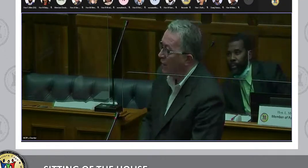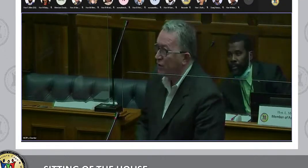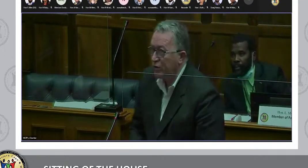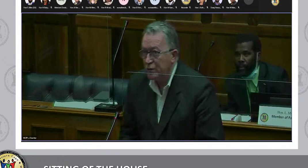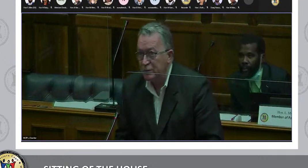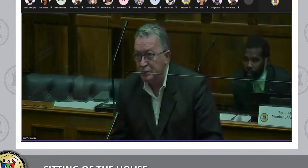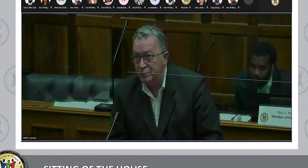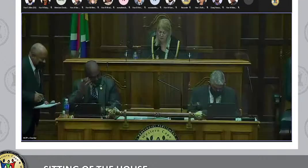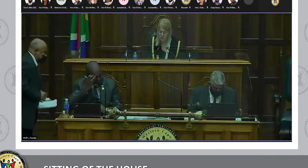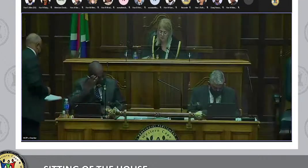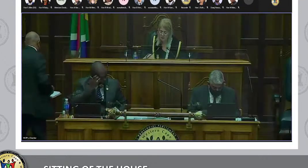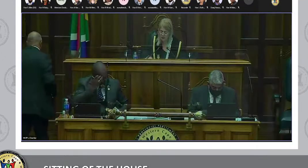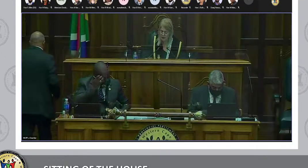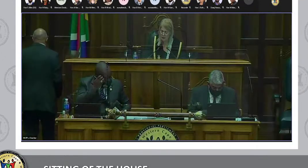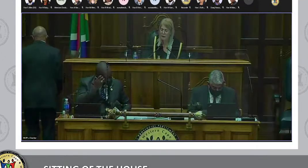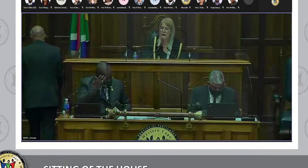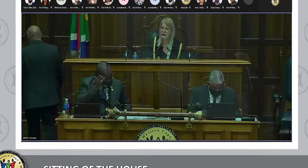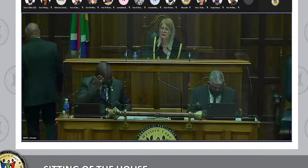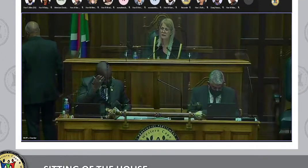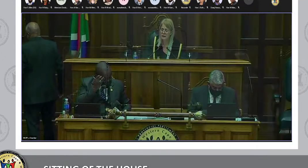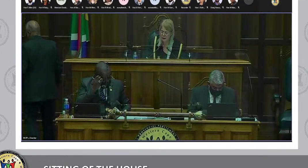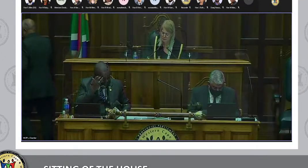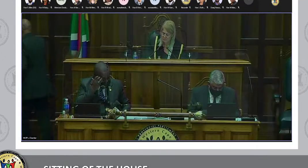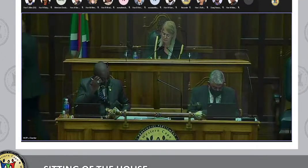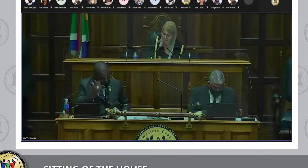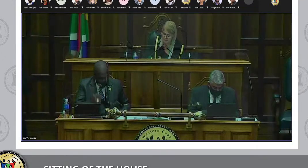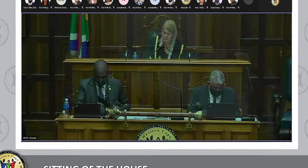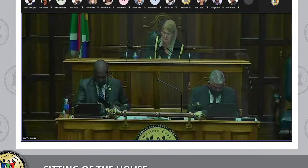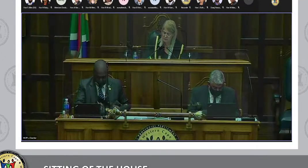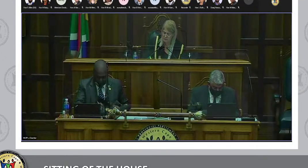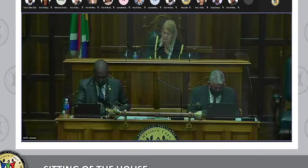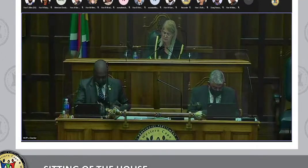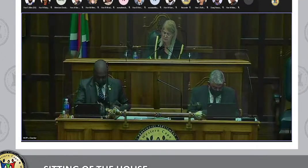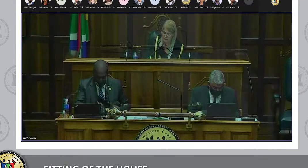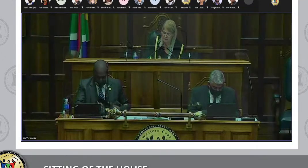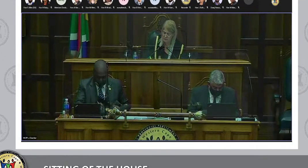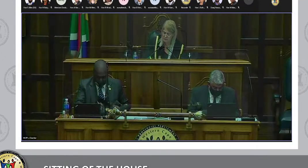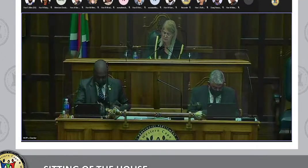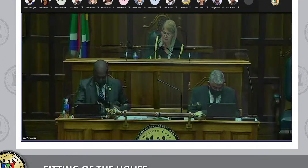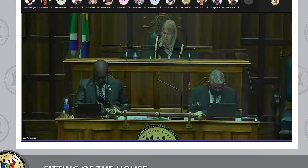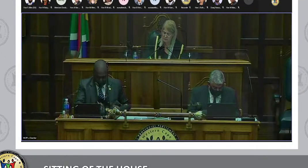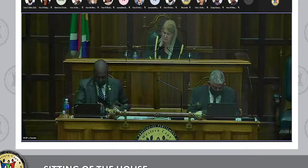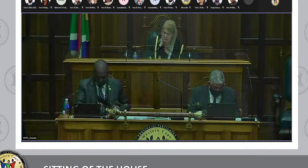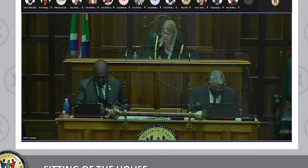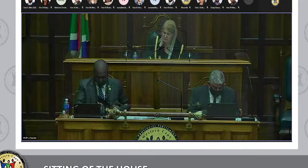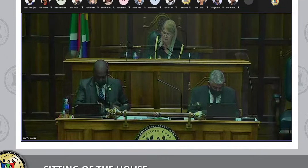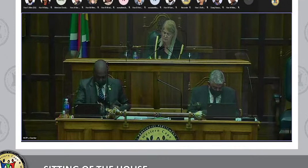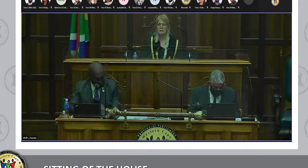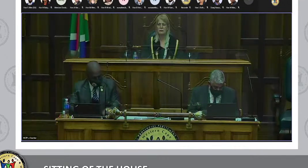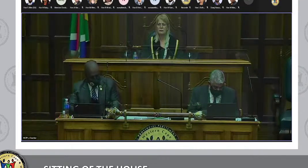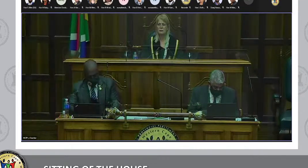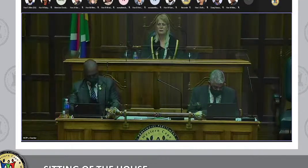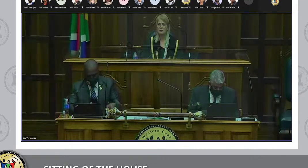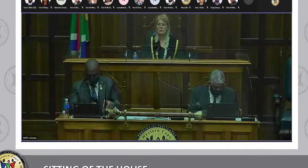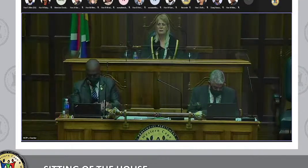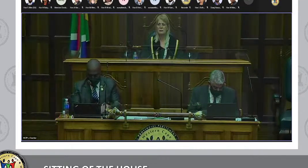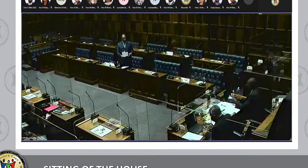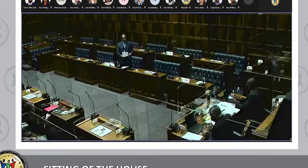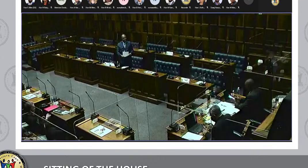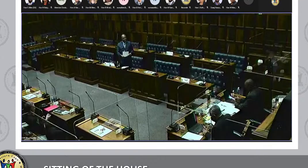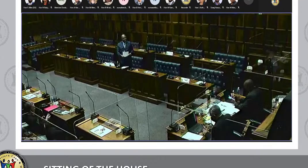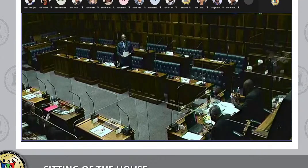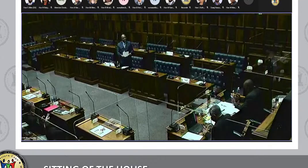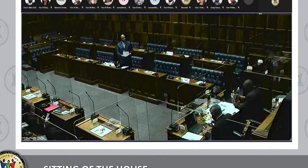Cape. Thank you. Thank you, Honourable Member. I now recognise the DA. Thank you, Honourable Deputy Speaker. As we commemorate